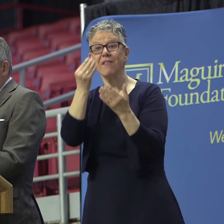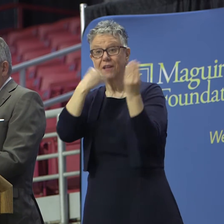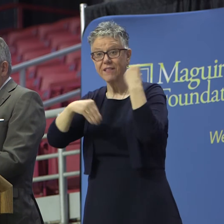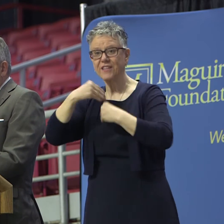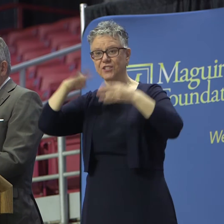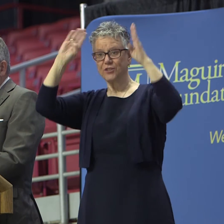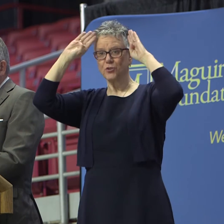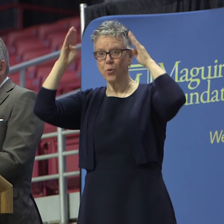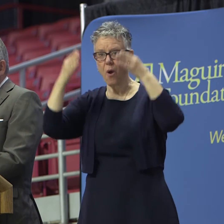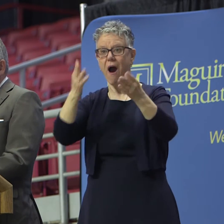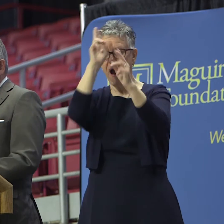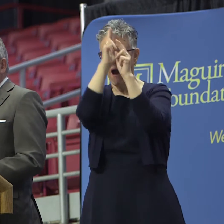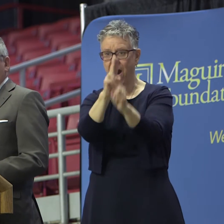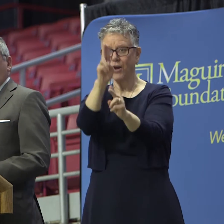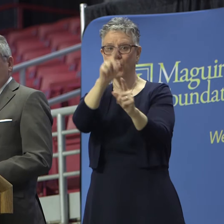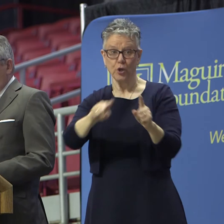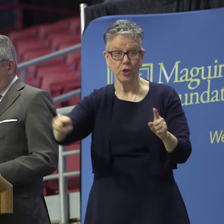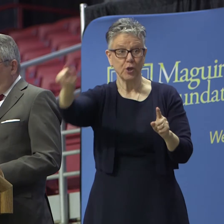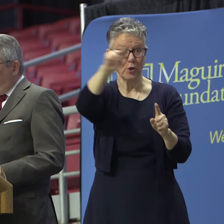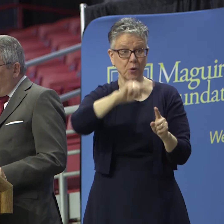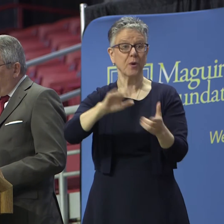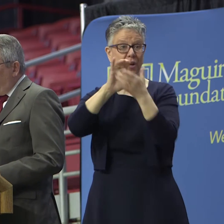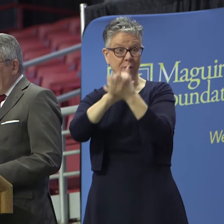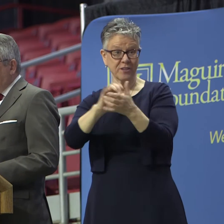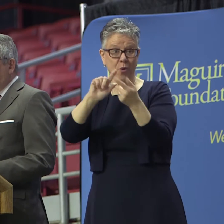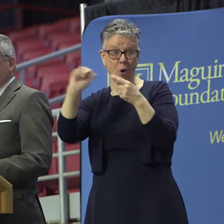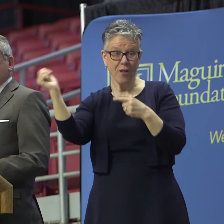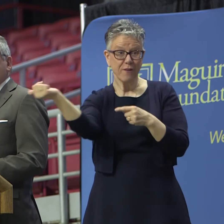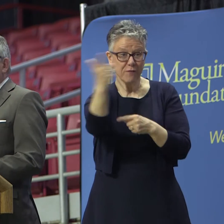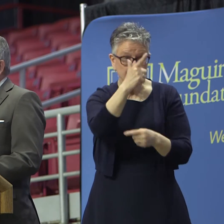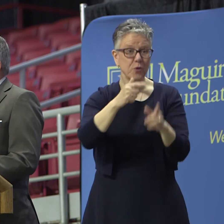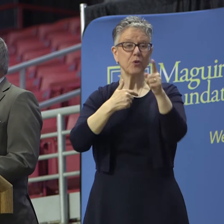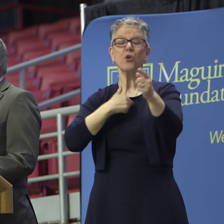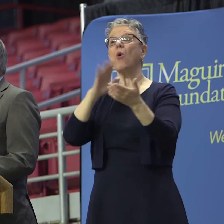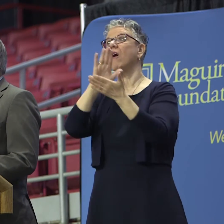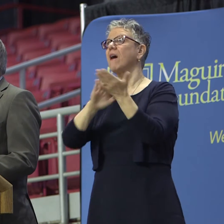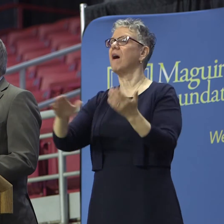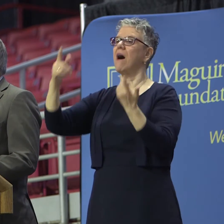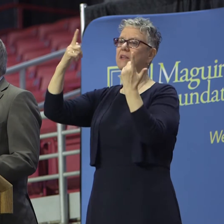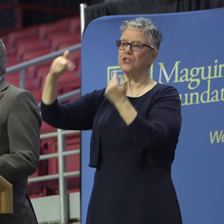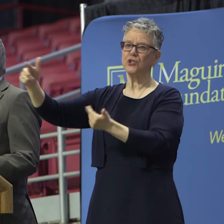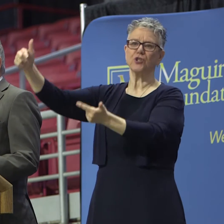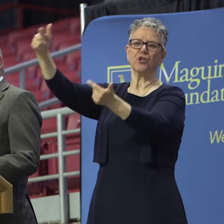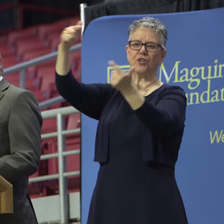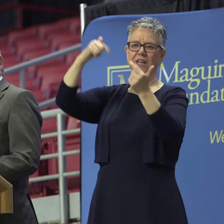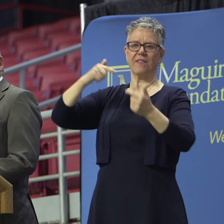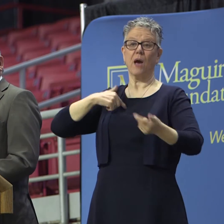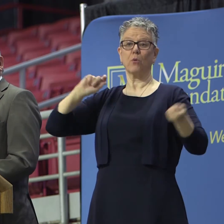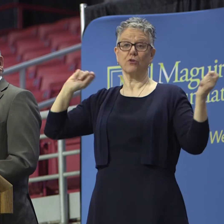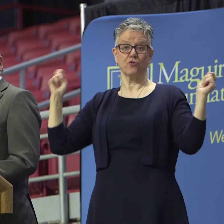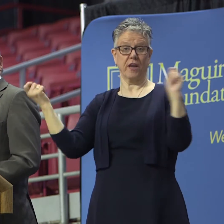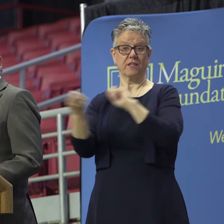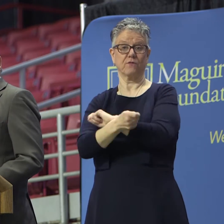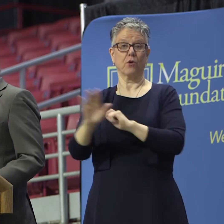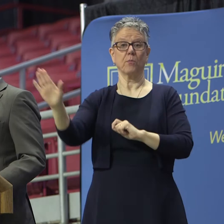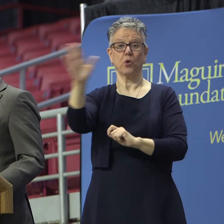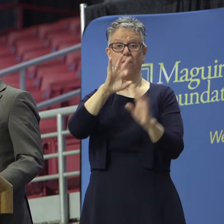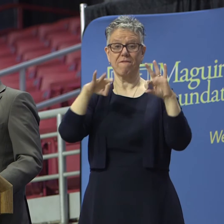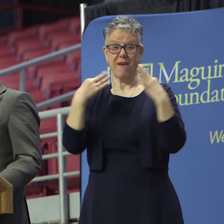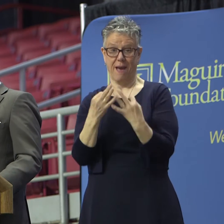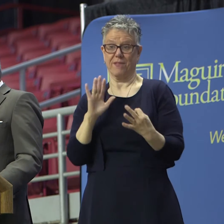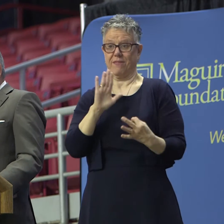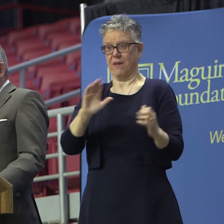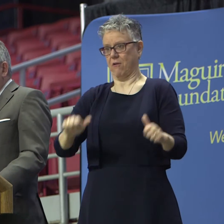you. My congratulations to you all. You are on a college journey that will transform your family's